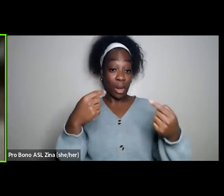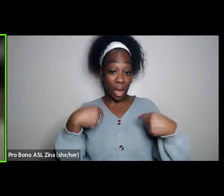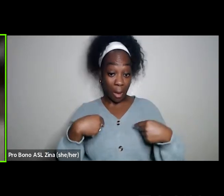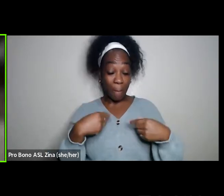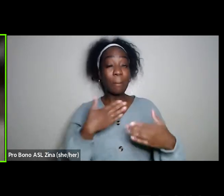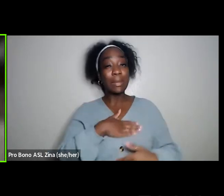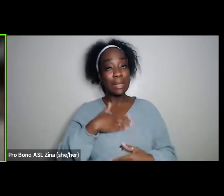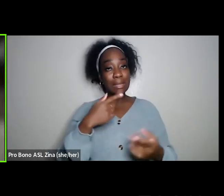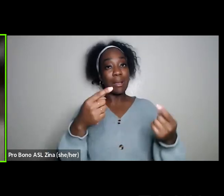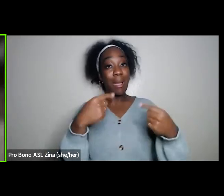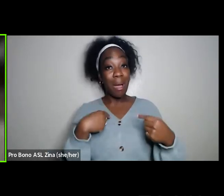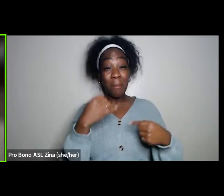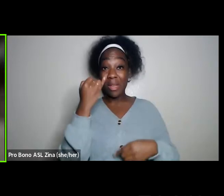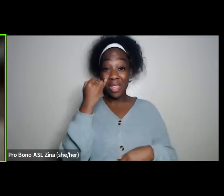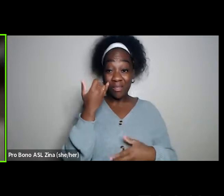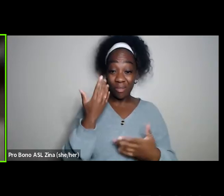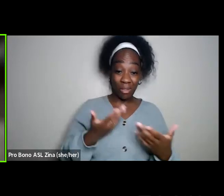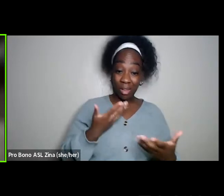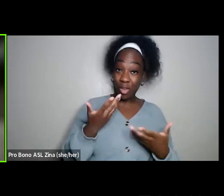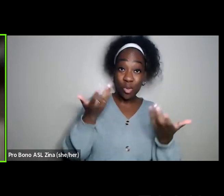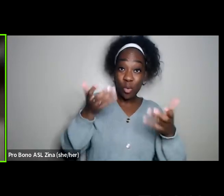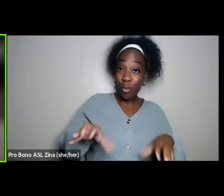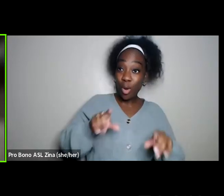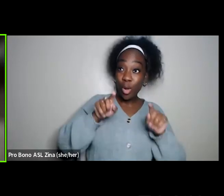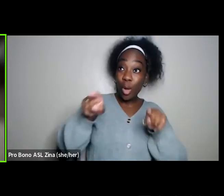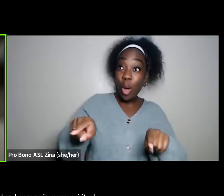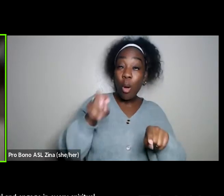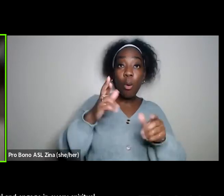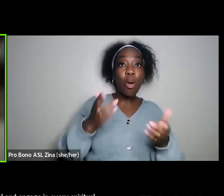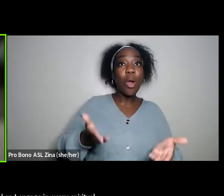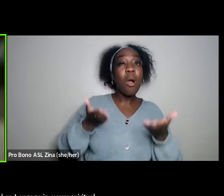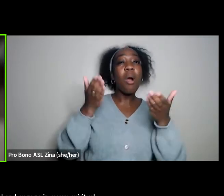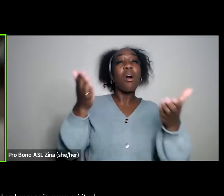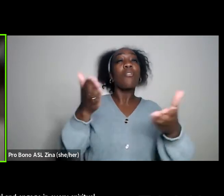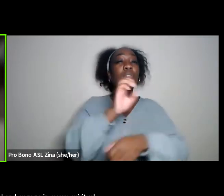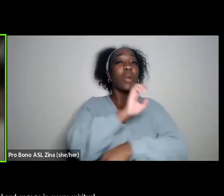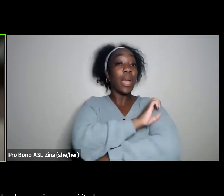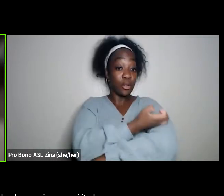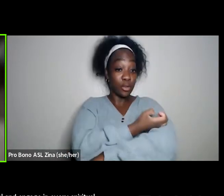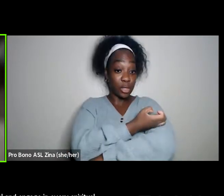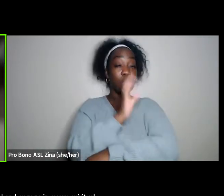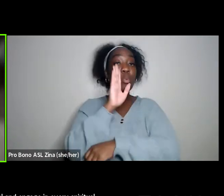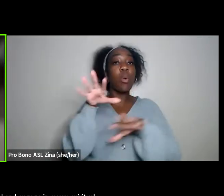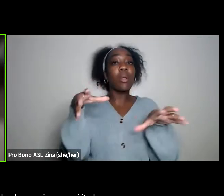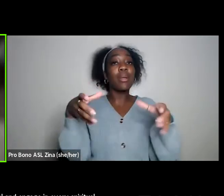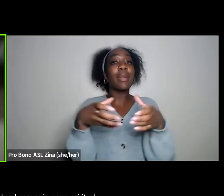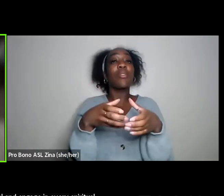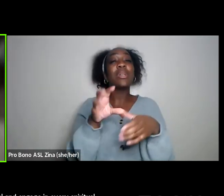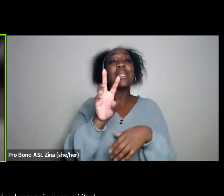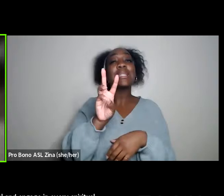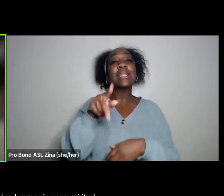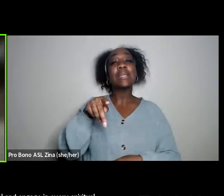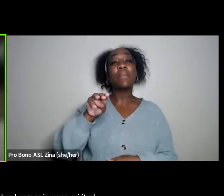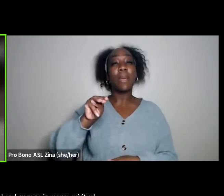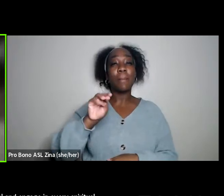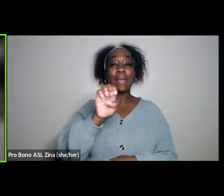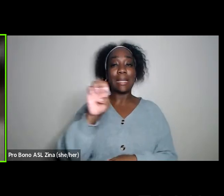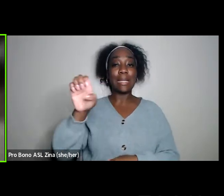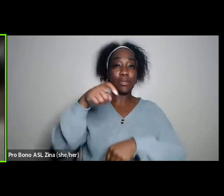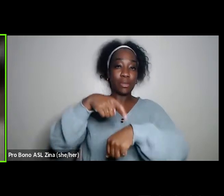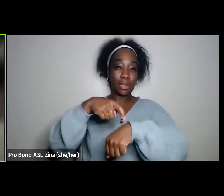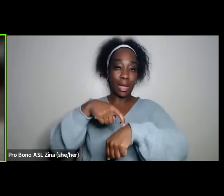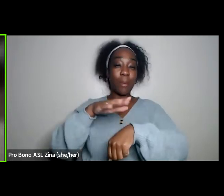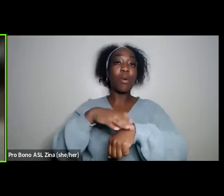to offer some energy, we're gathering at 6 p.m. Eastern time on Saturday. So if you want to, in